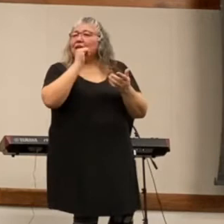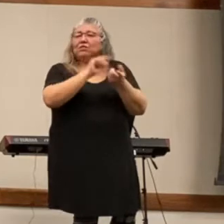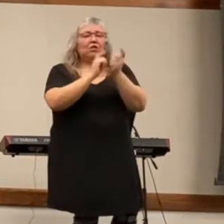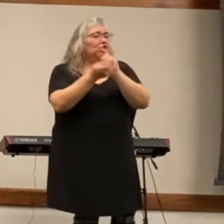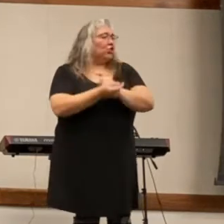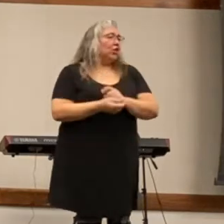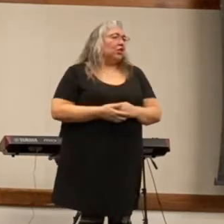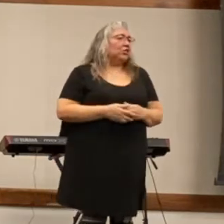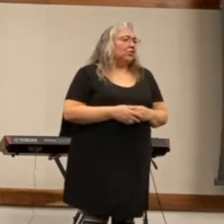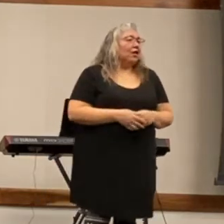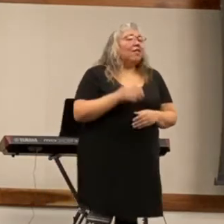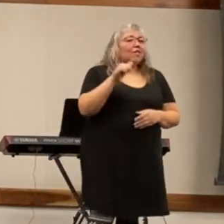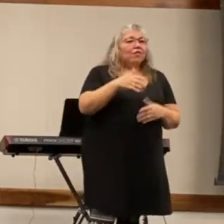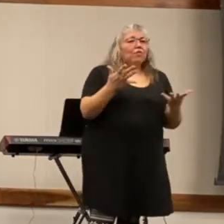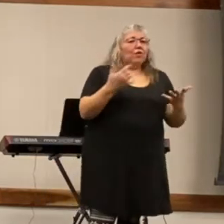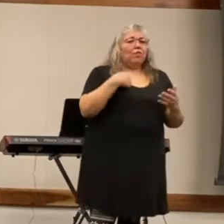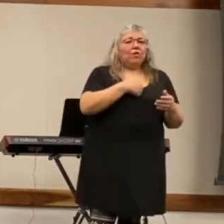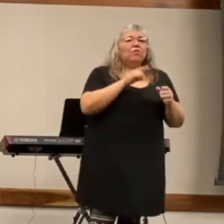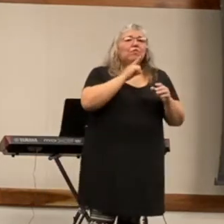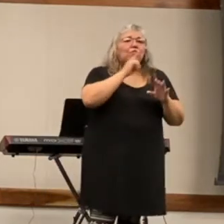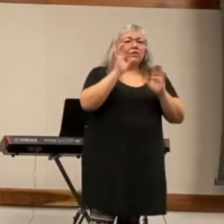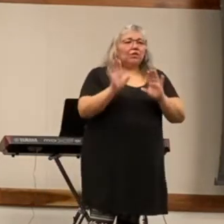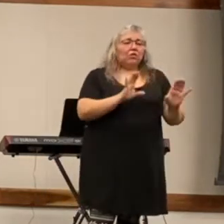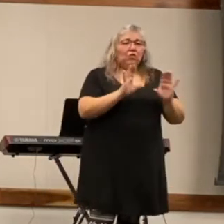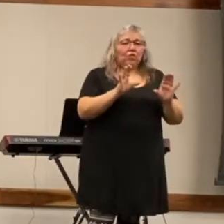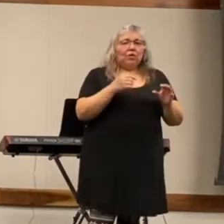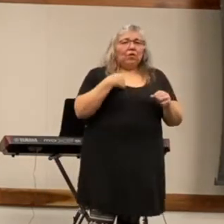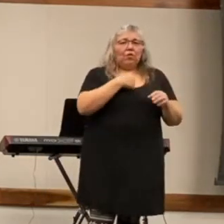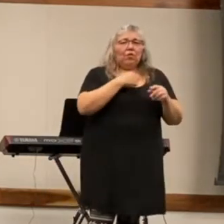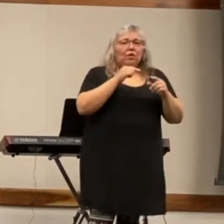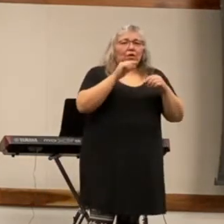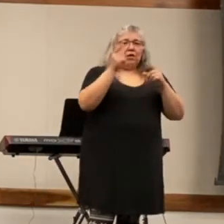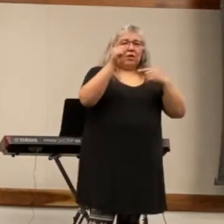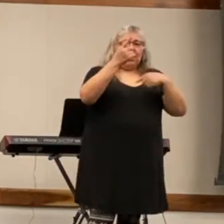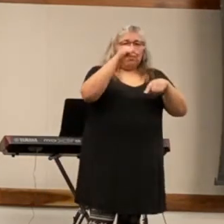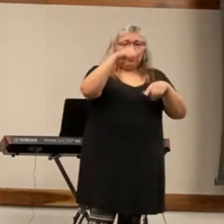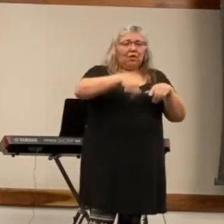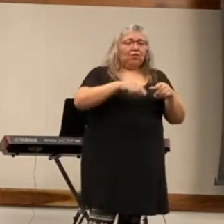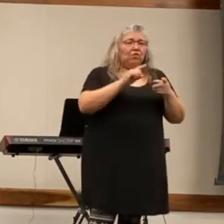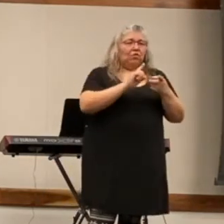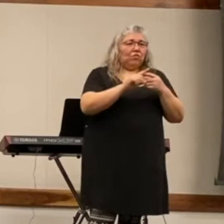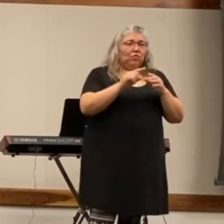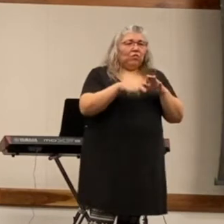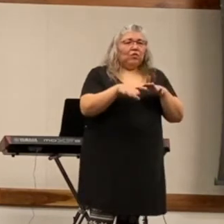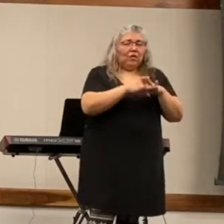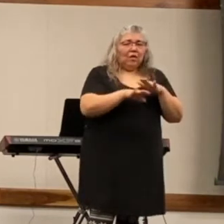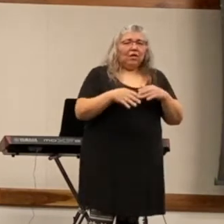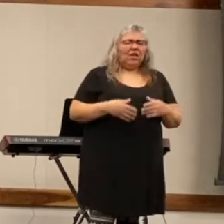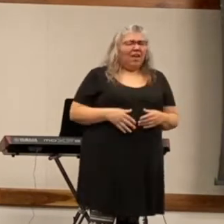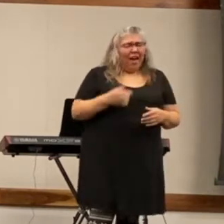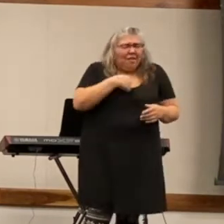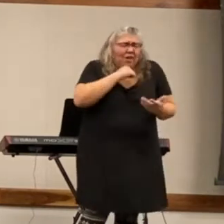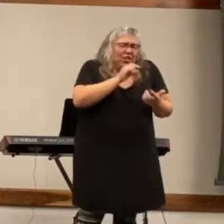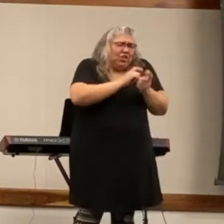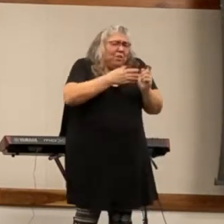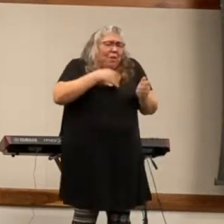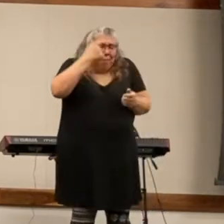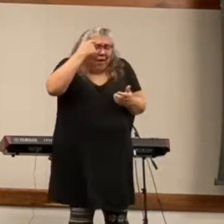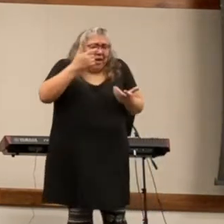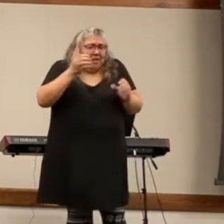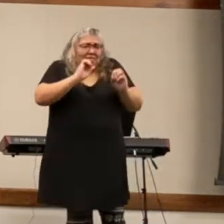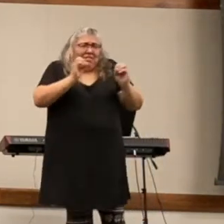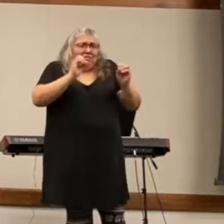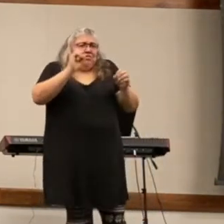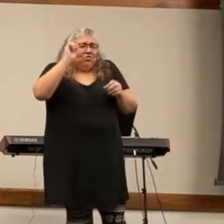all. And that's what we're really getting down to here. We're getting down to the nitty gritty. He's like, I haven't changed my mind on that. What makes you think I've changed my mind on